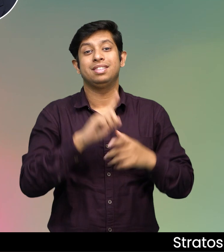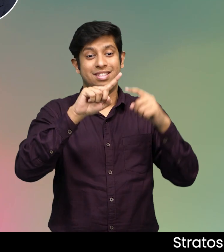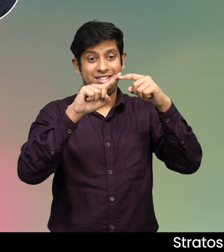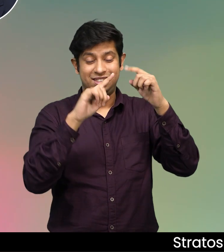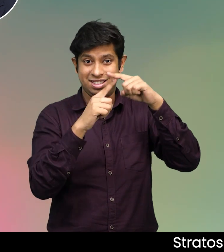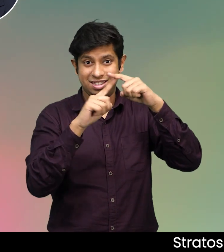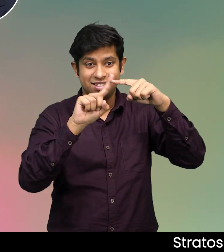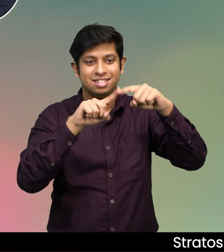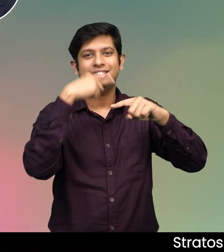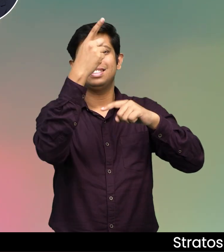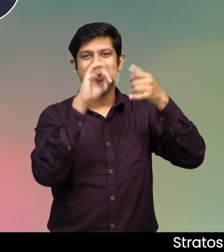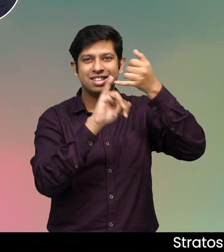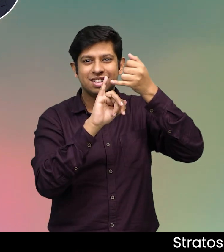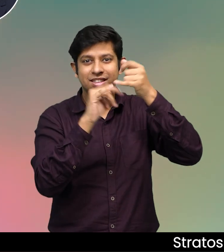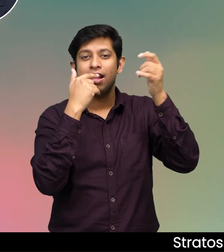stratosphere,